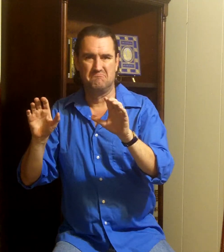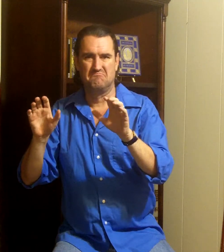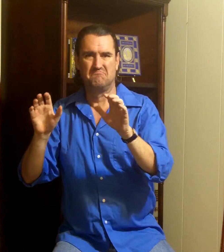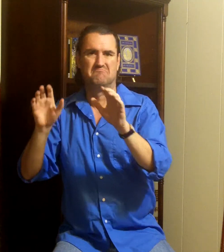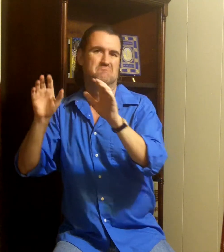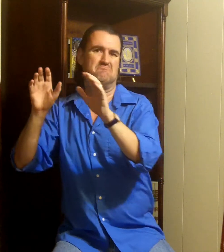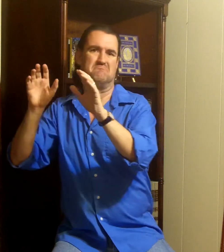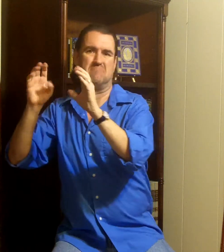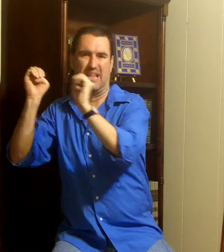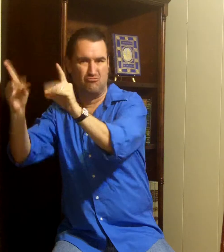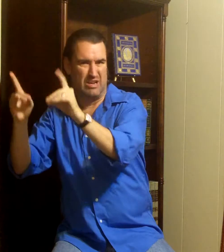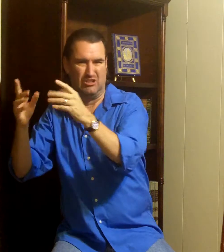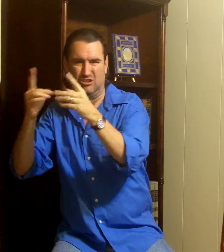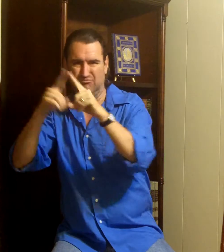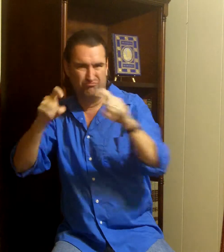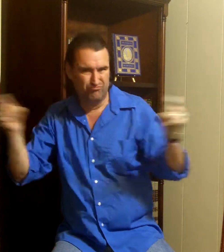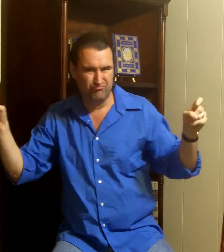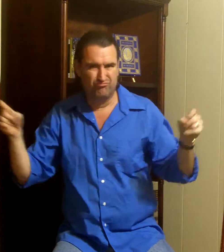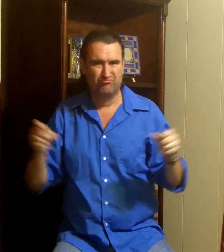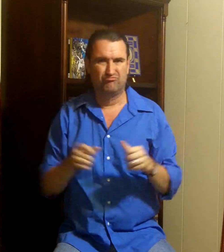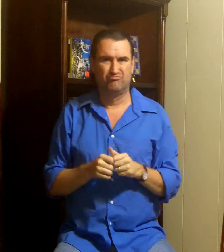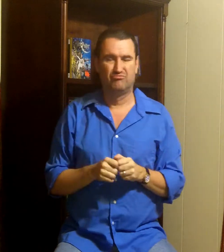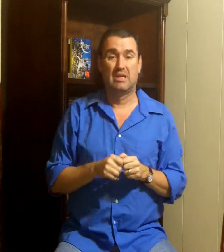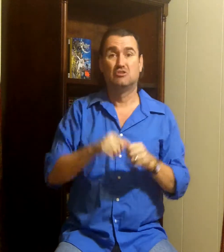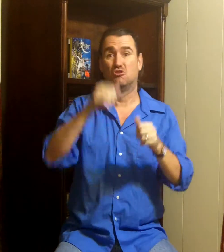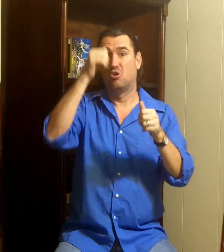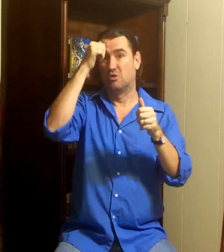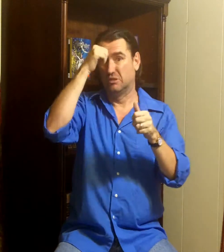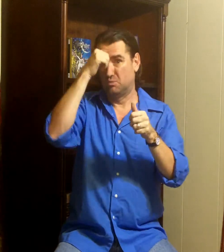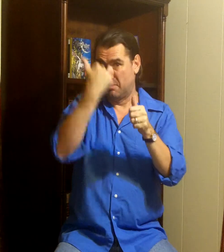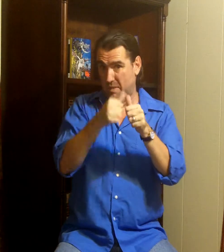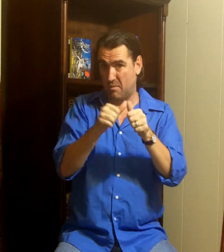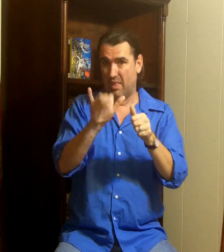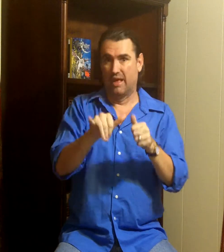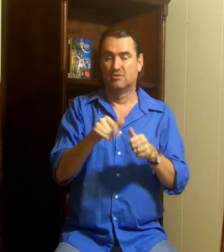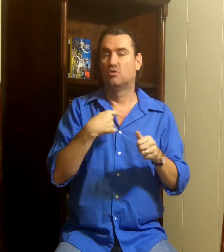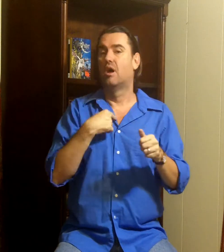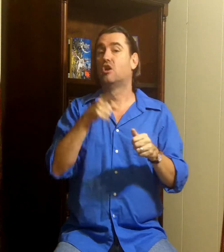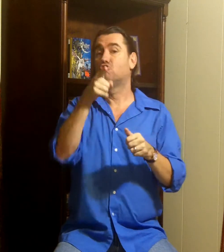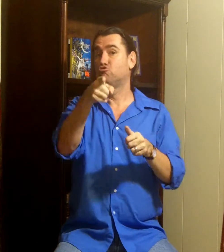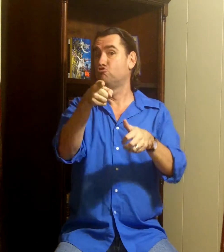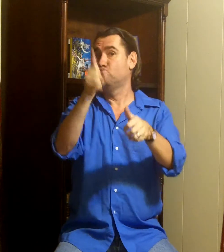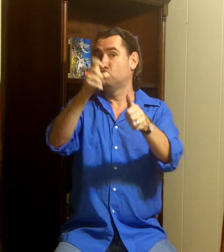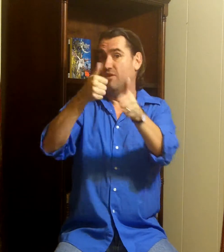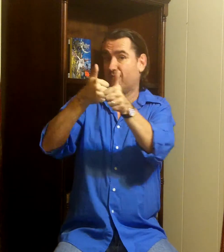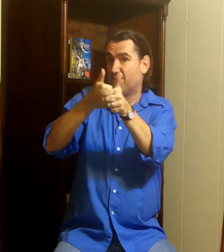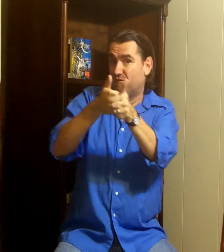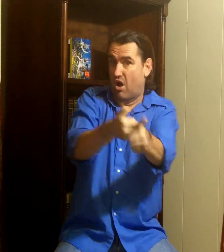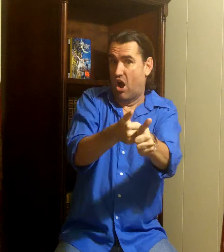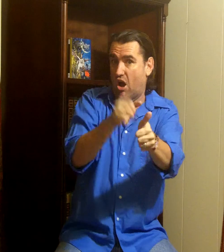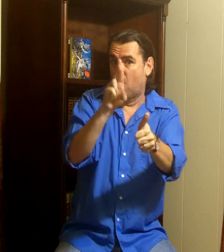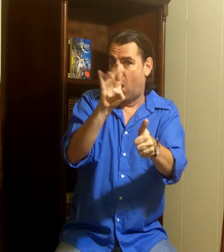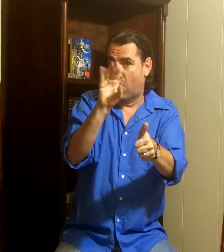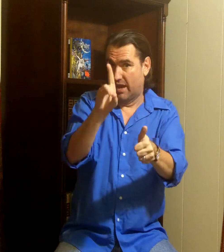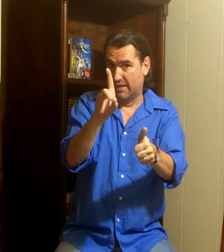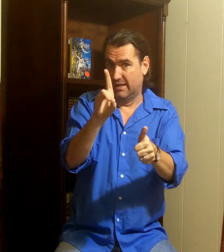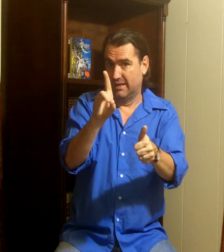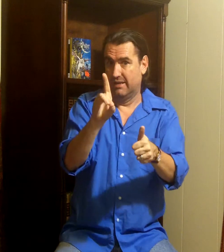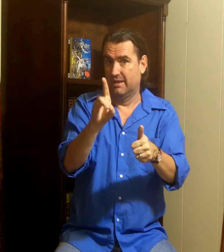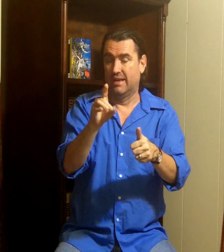just kind of keep that in mind. I would just keep abreast of what RID does. Even if you're not a member of RID and don't really want to be